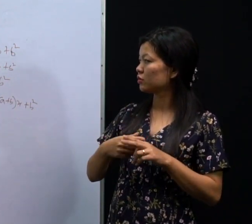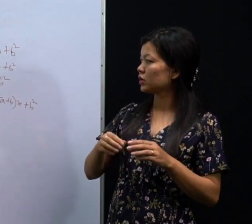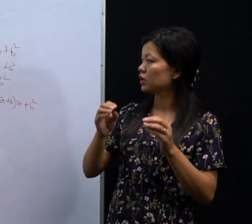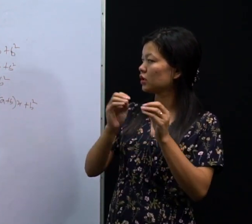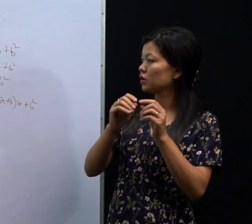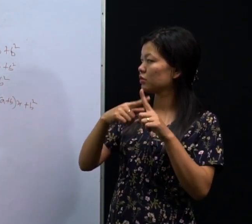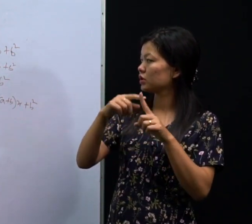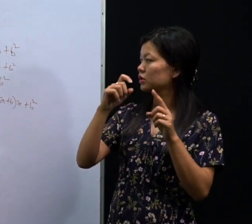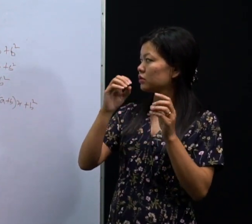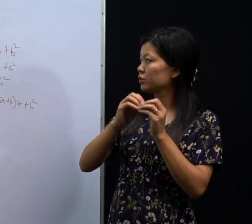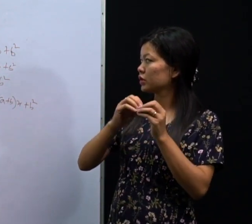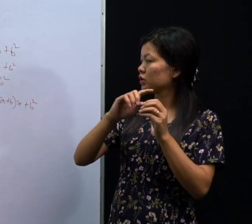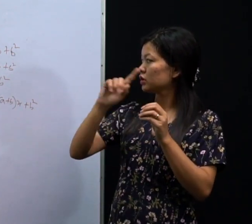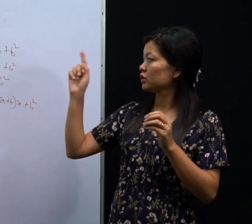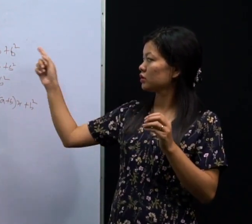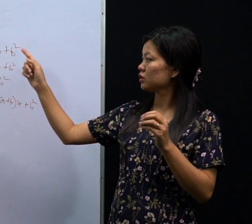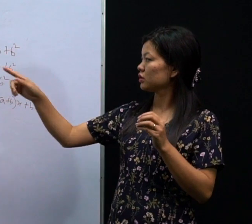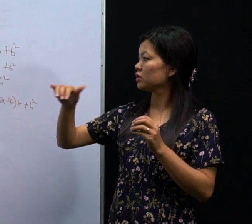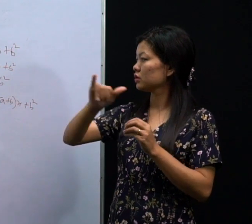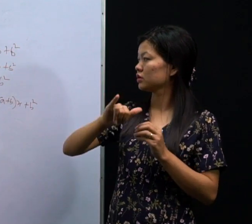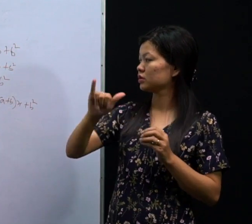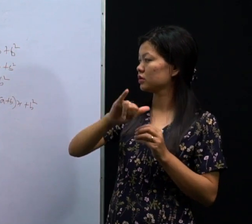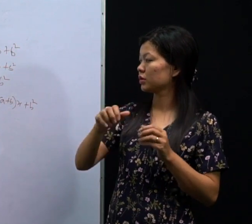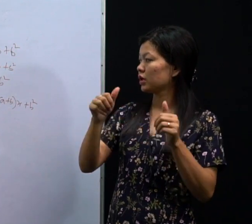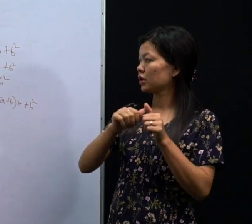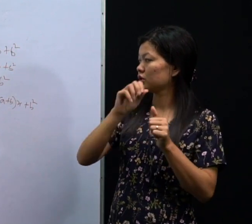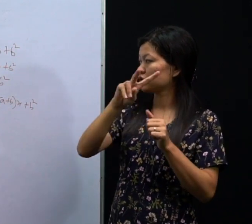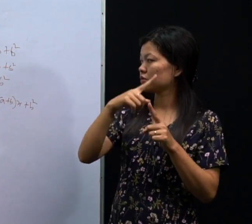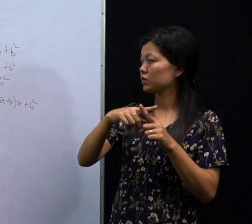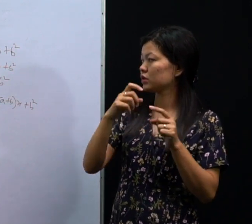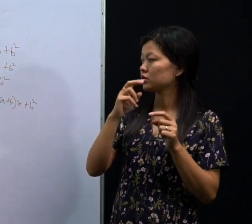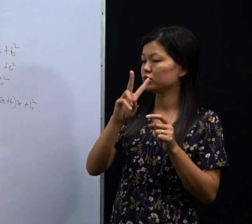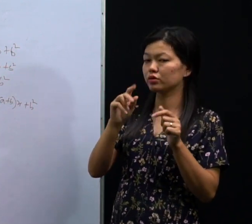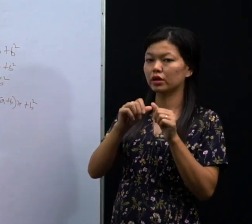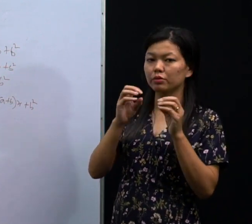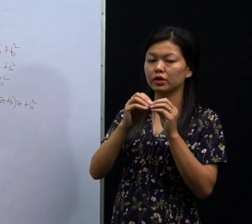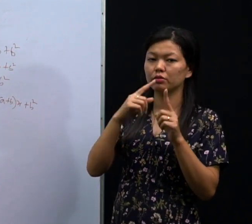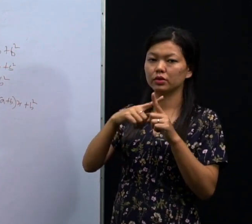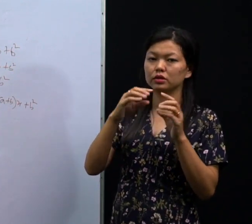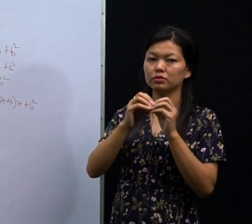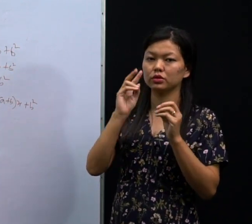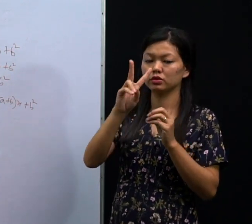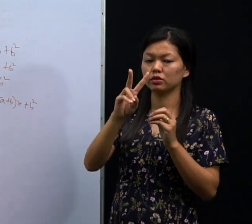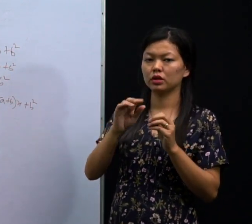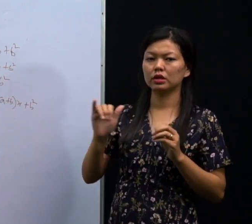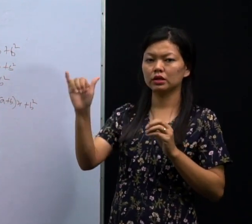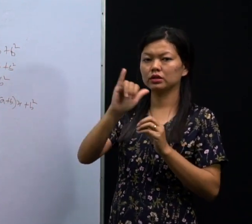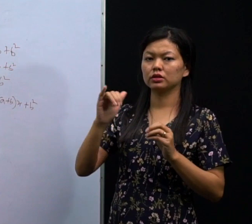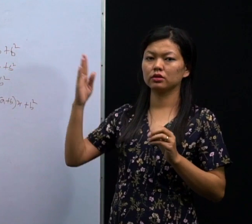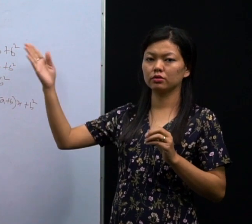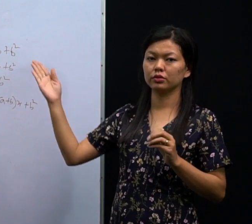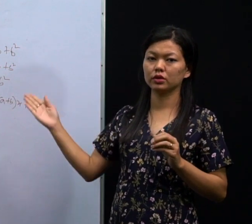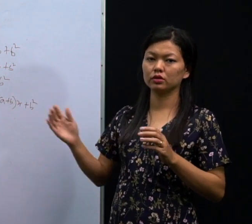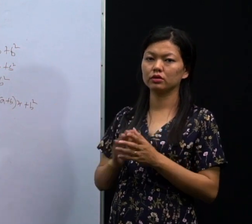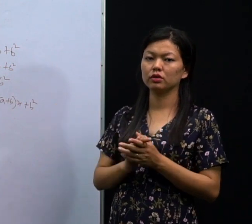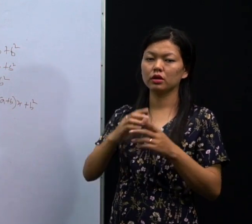So it is a square plus 2ab plus b square. Are you getting it? See here, same thing I write here. And